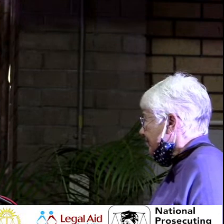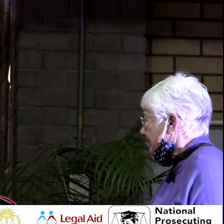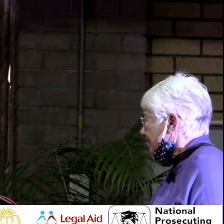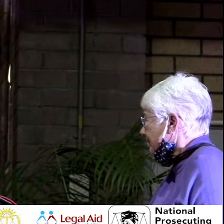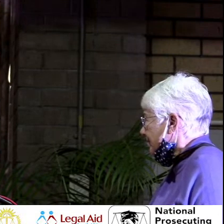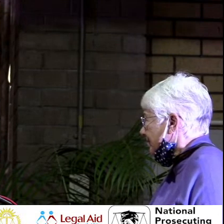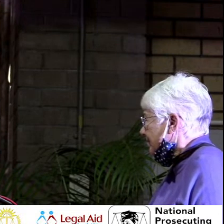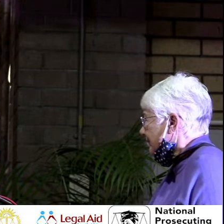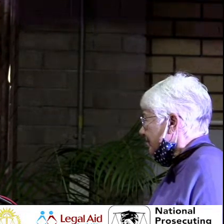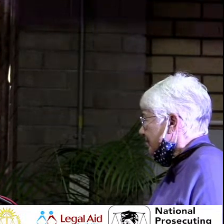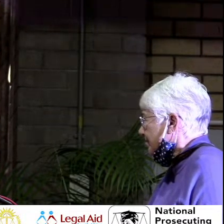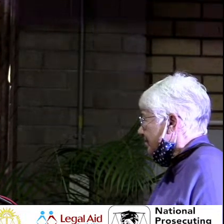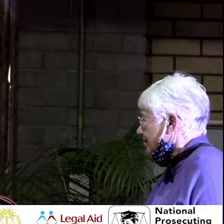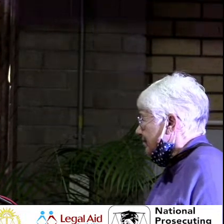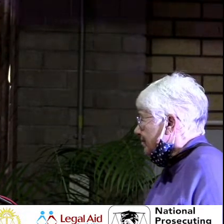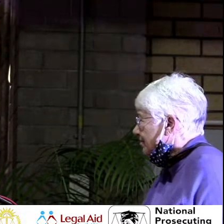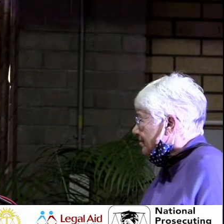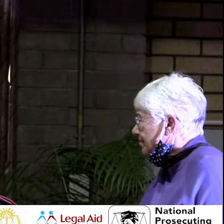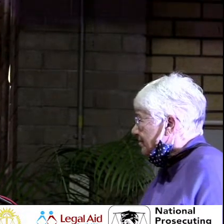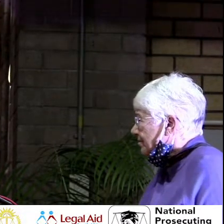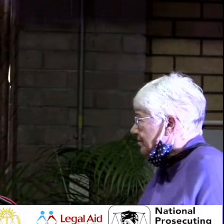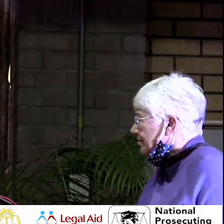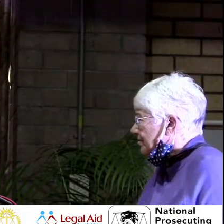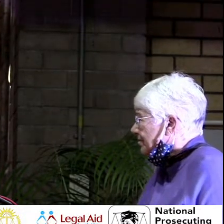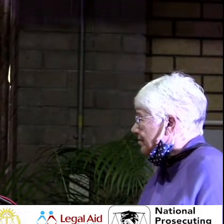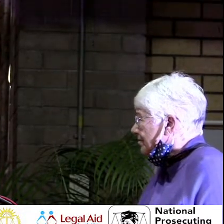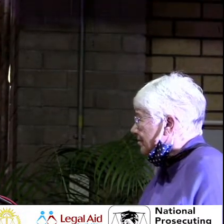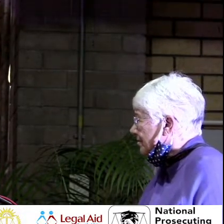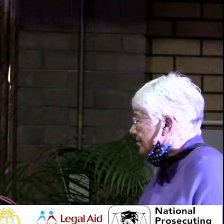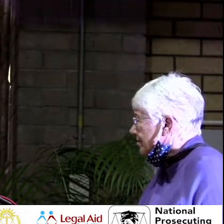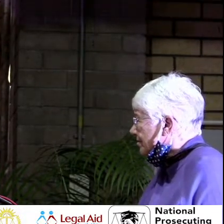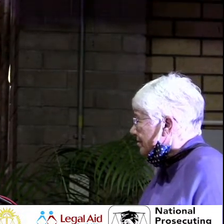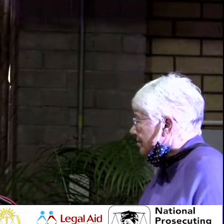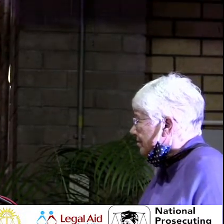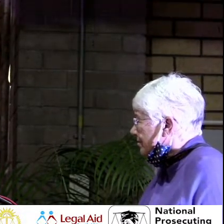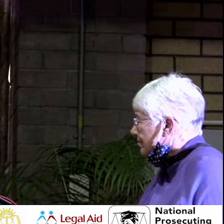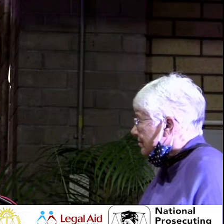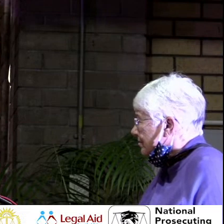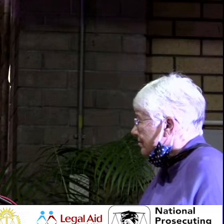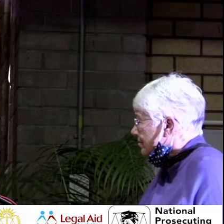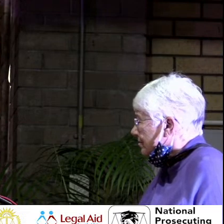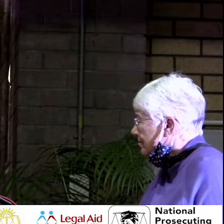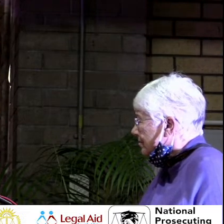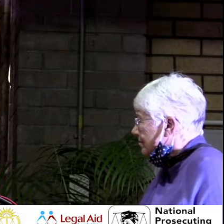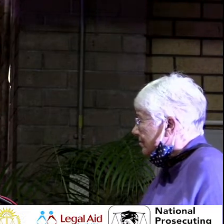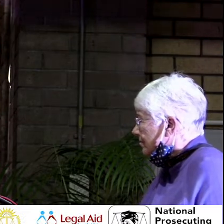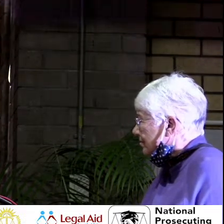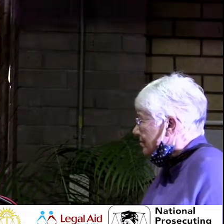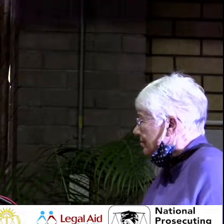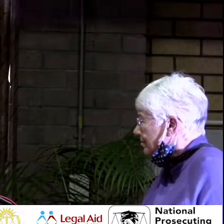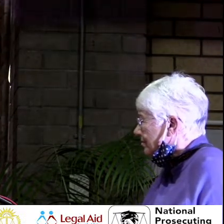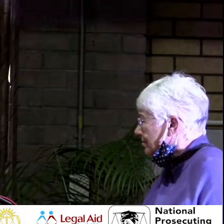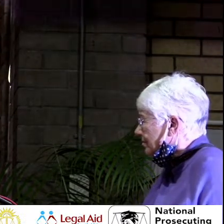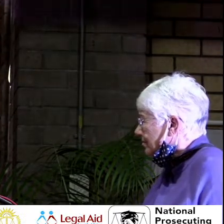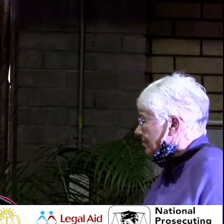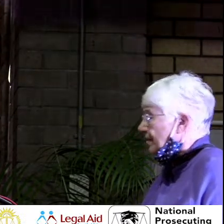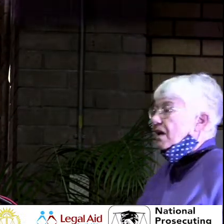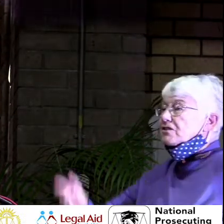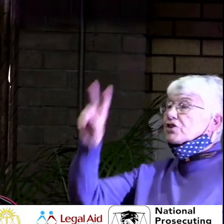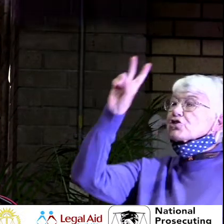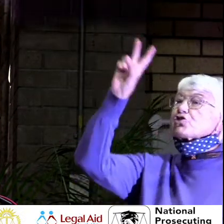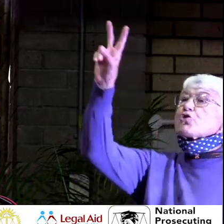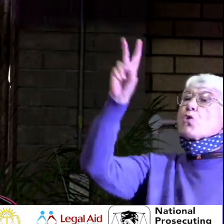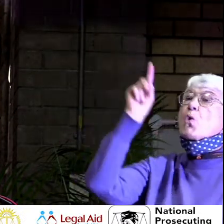come. So now we have one of our second last speakers, third last speakers. 2 minutes, 2 minutes, 2 minutes. Thank you, ladies and